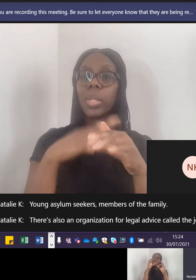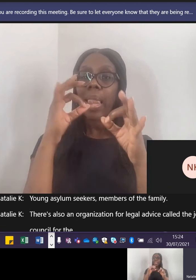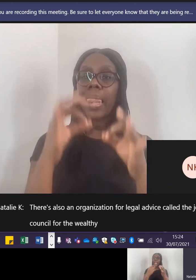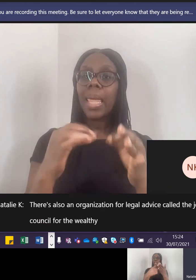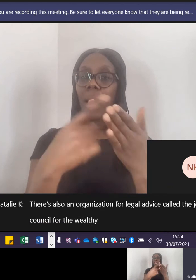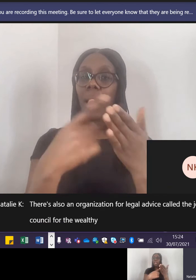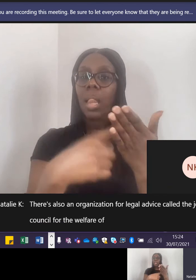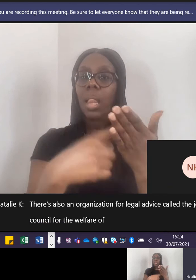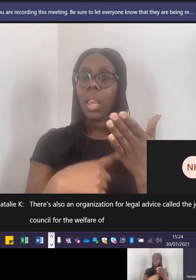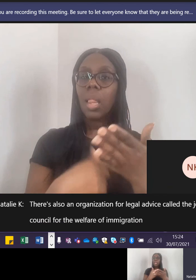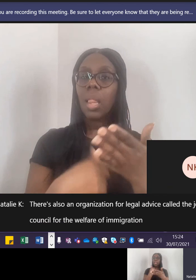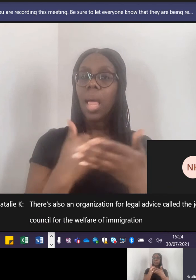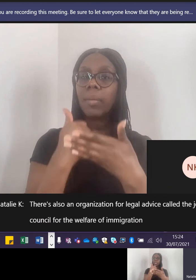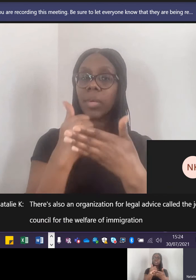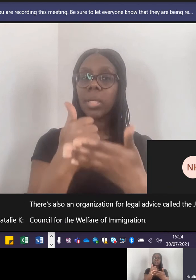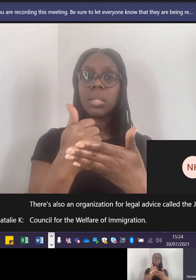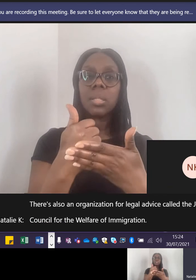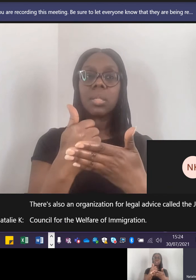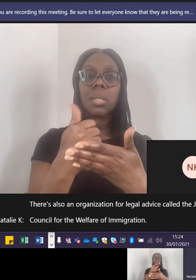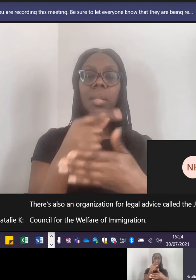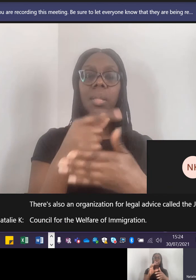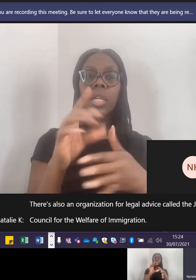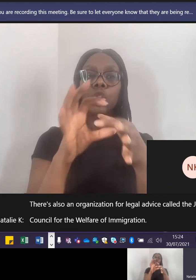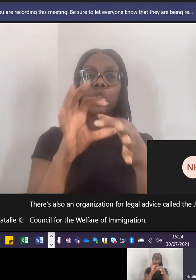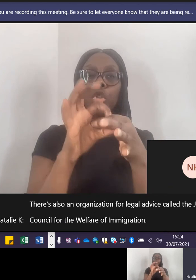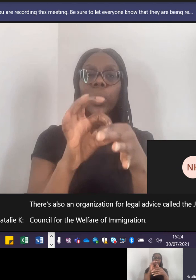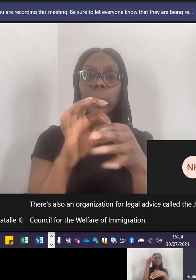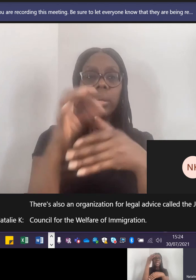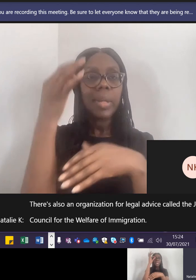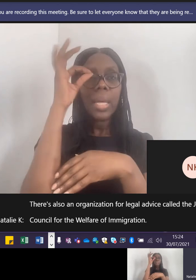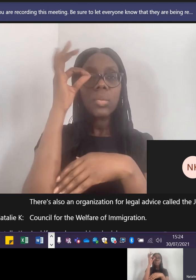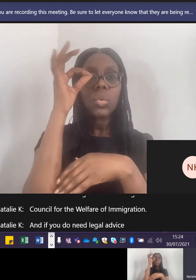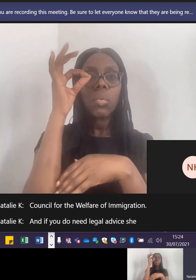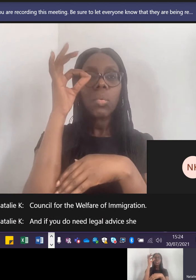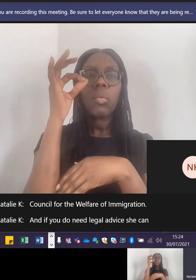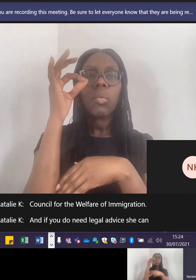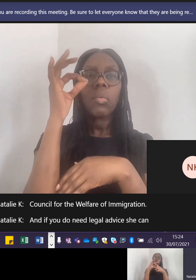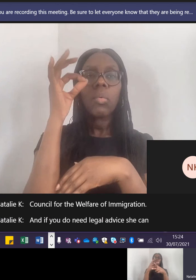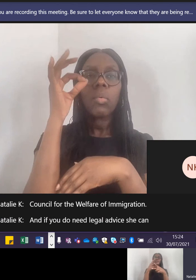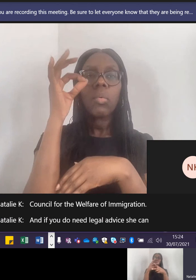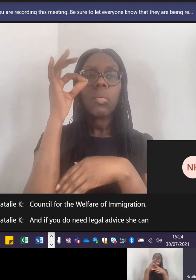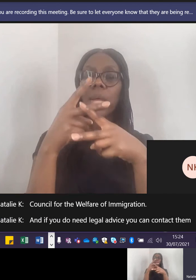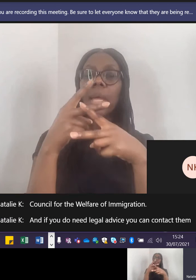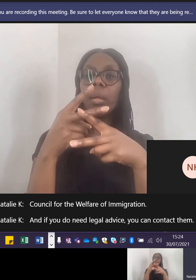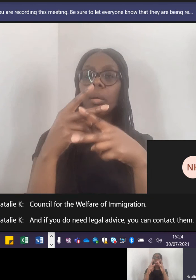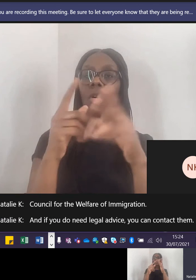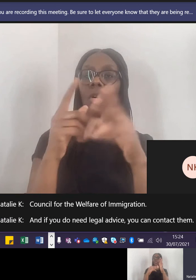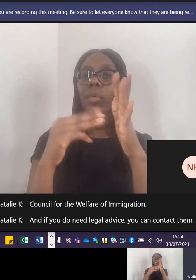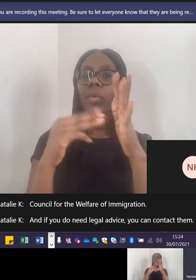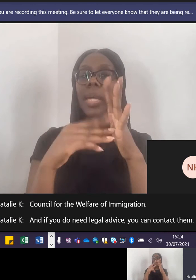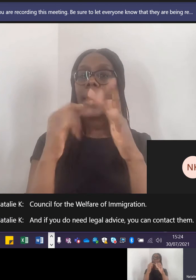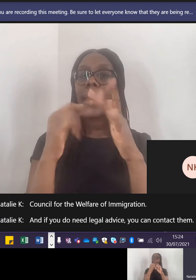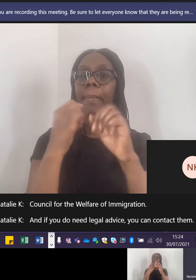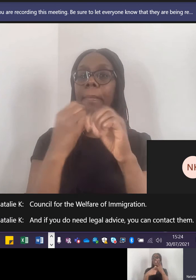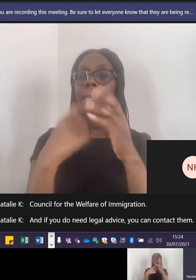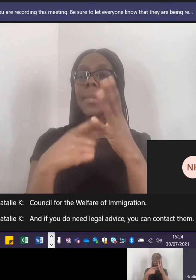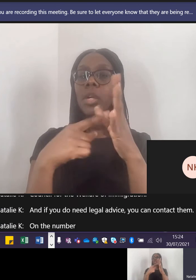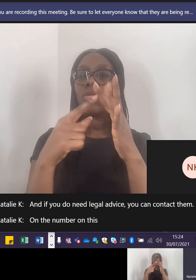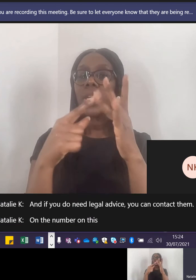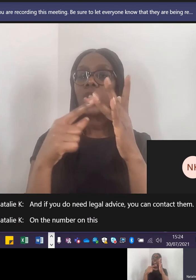Welfare of Immigration. And if you do need legal advice, you can contact them on the number